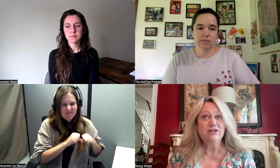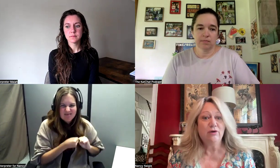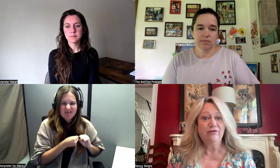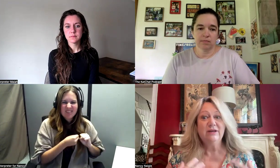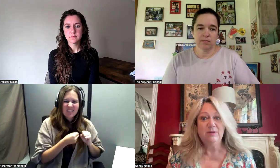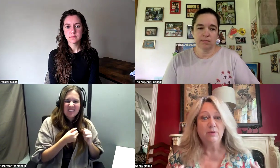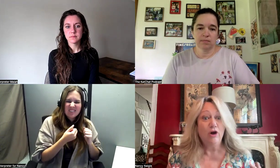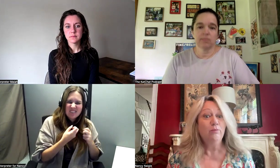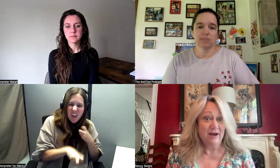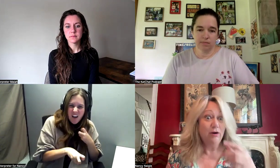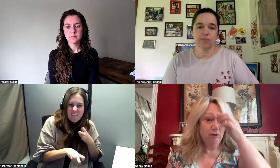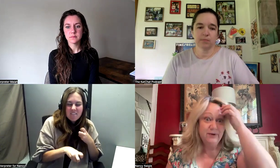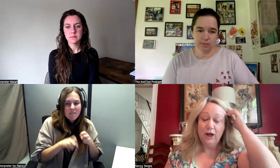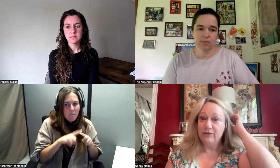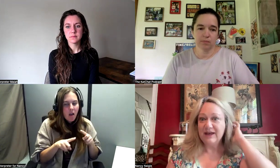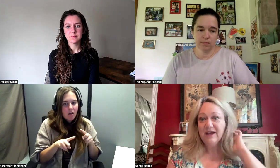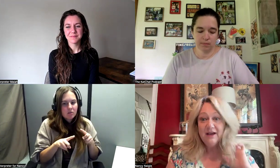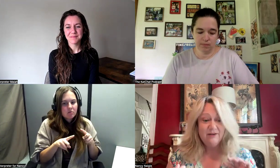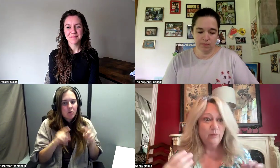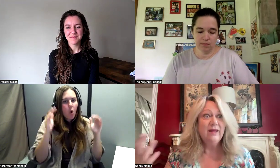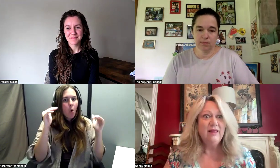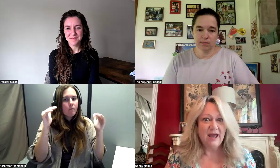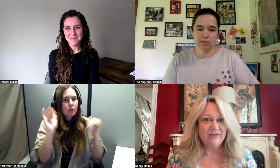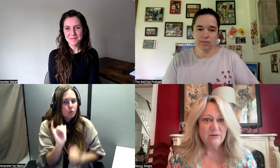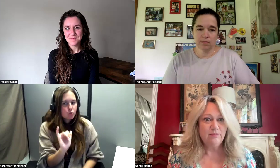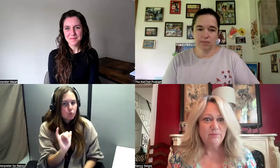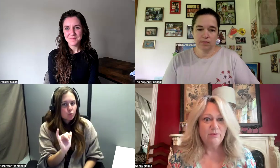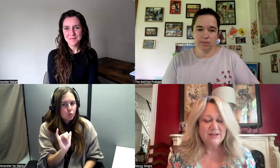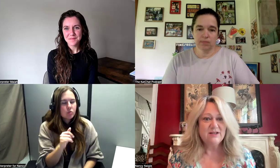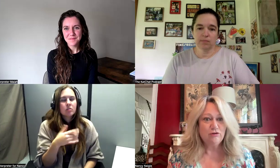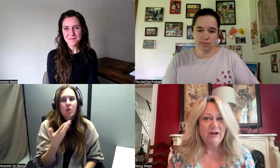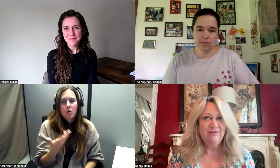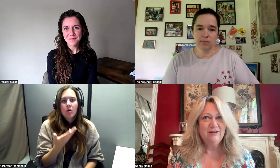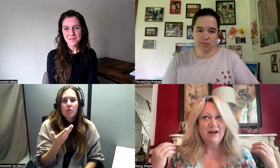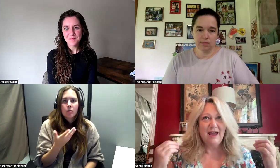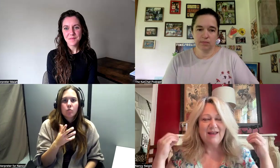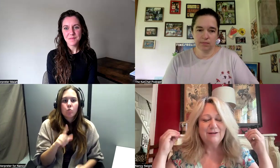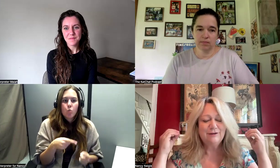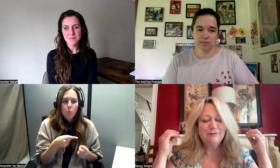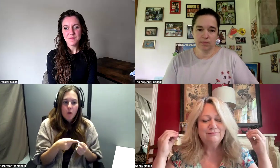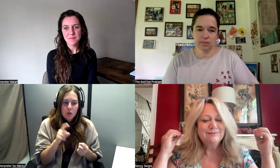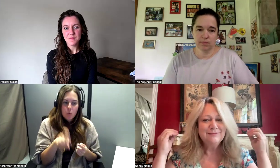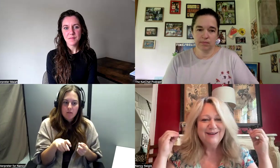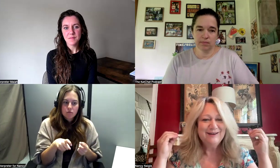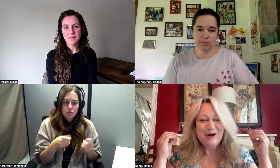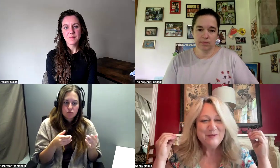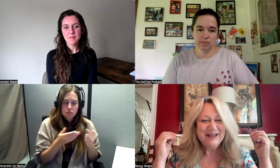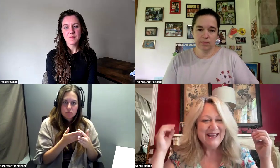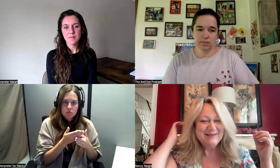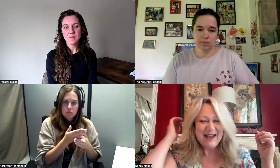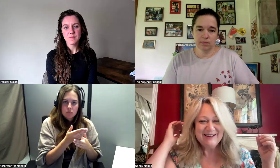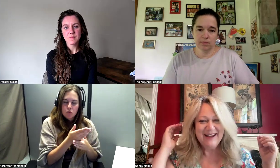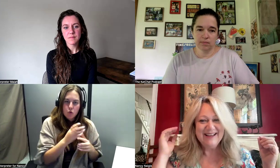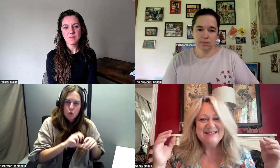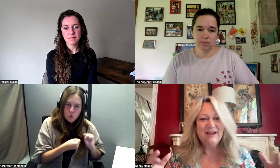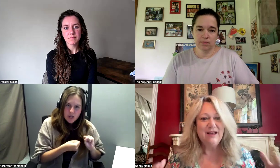it's also filling people with hope. I hope, that if when they have to process grief, that they're going to have that little nugget of hope in